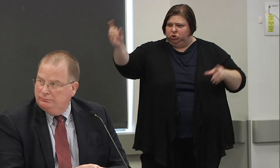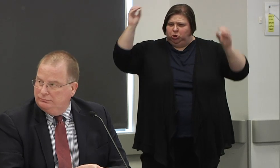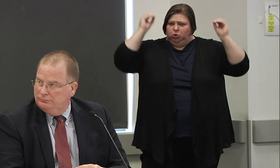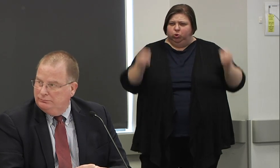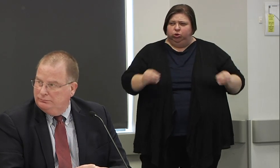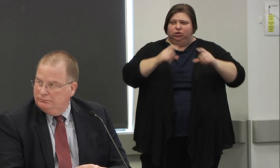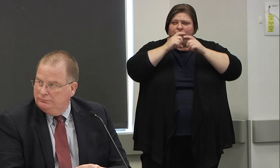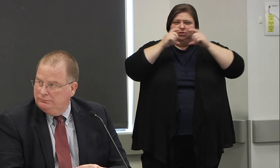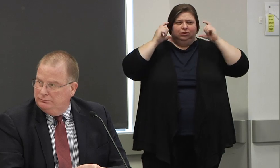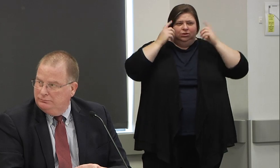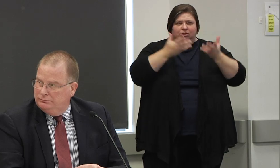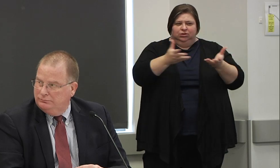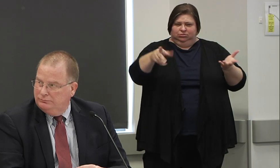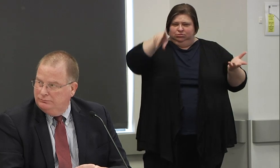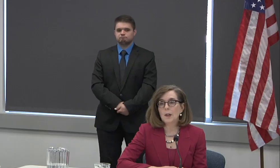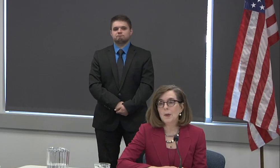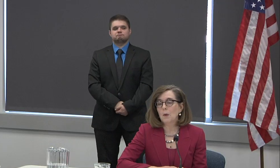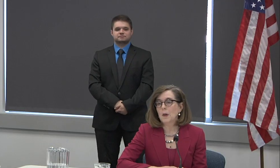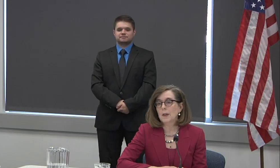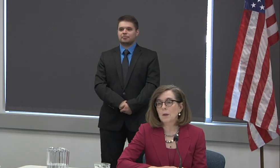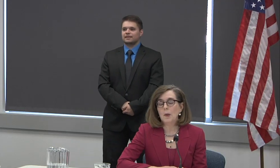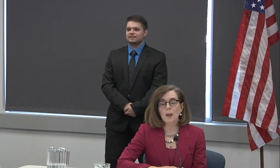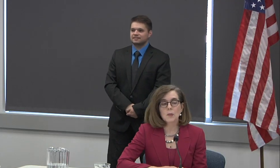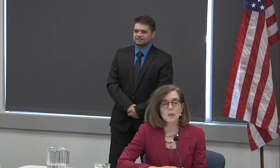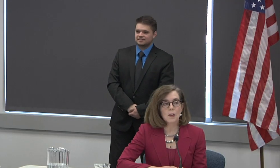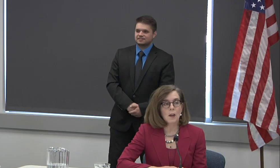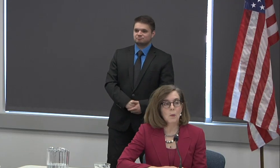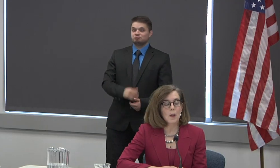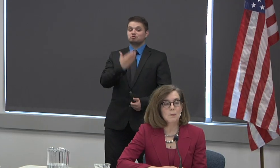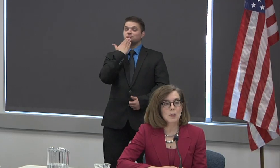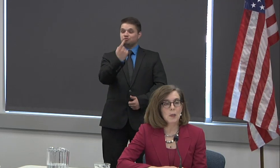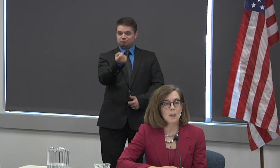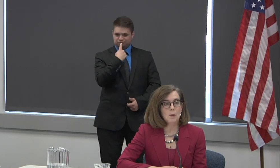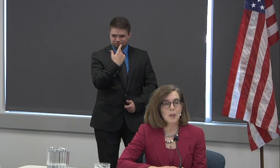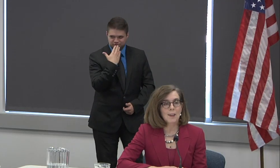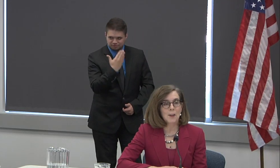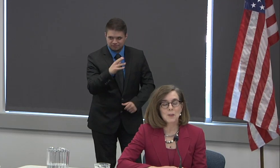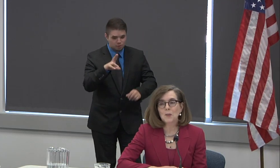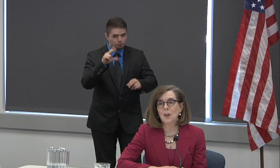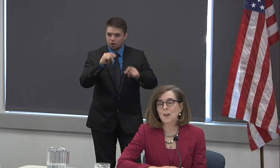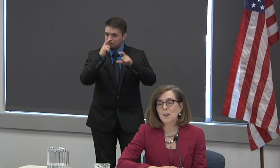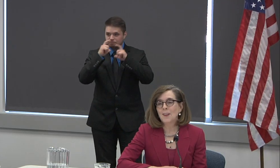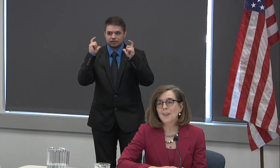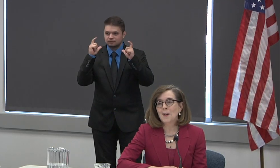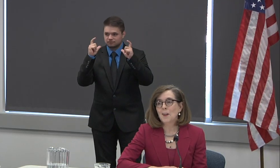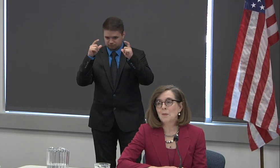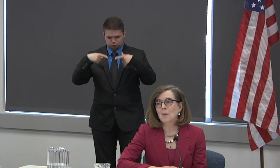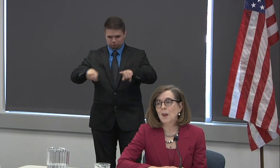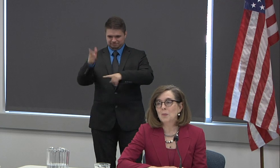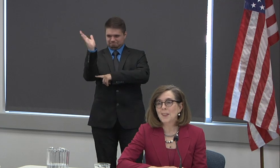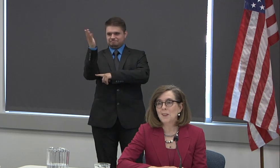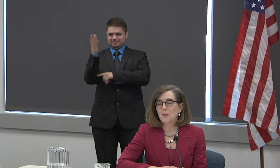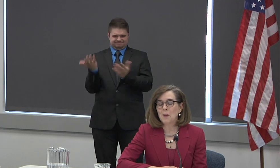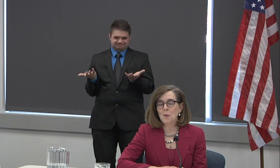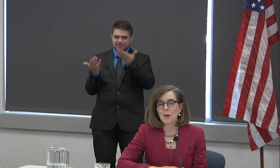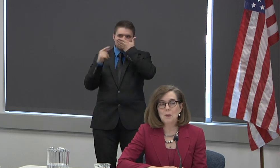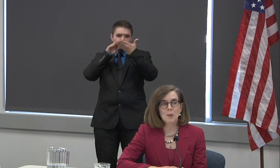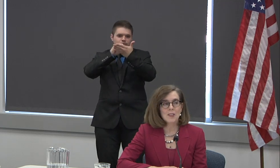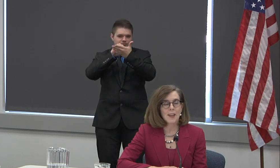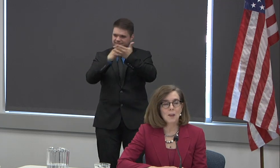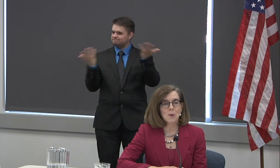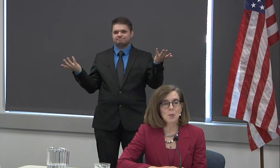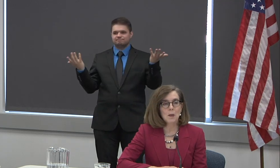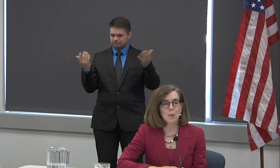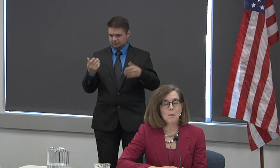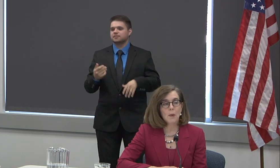Great question, Rachel. I'm not wearing a mask while I'm speaking because I believe that what I would be saying